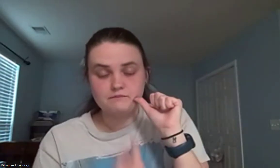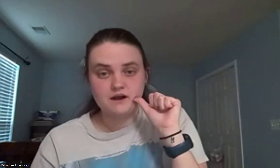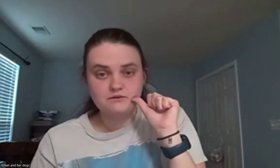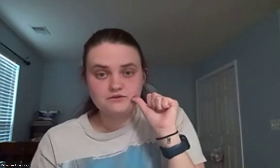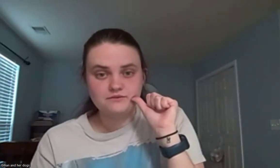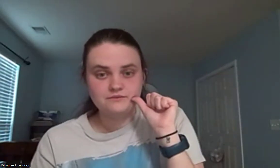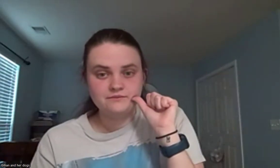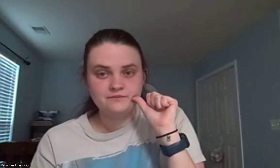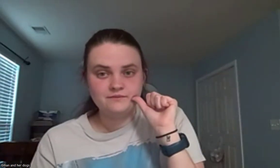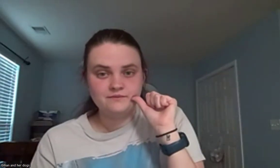mouth.